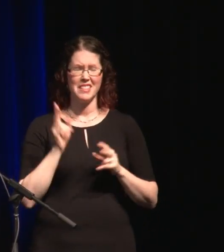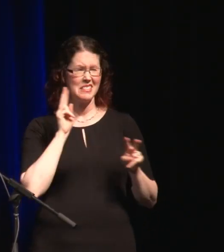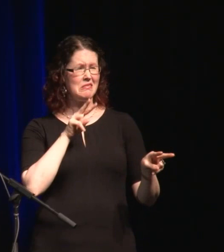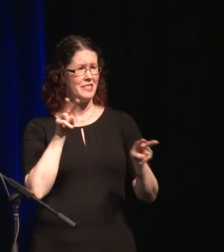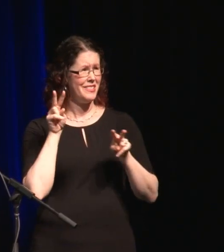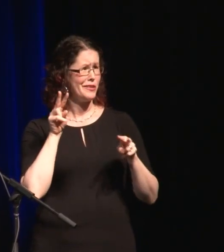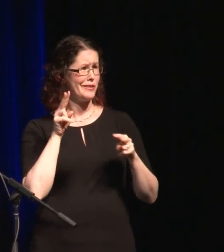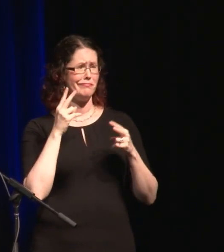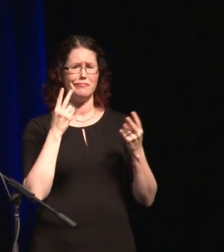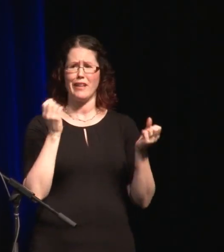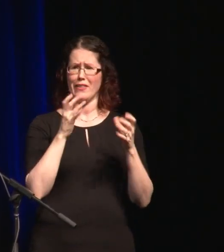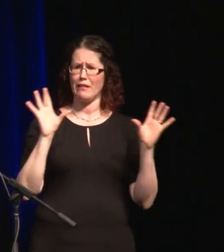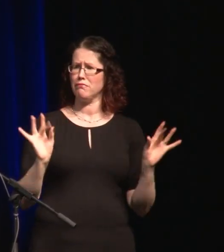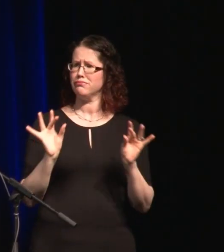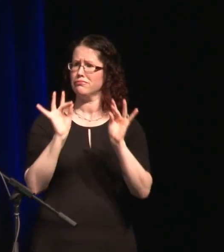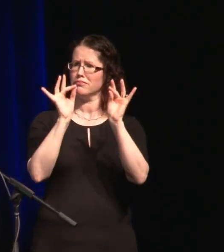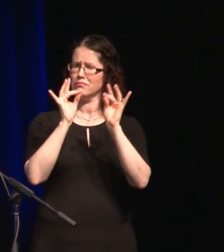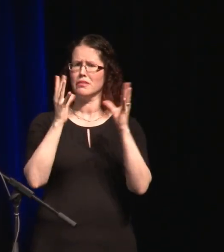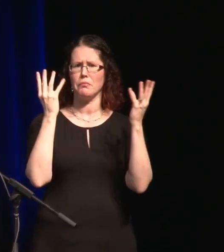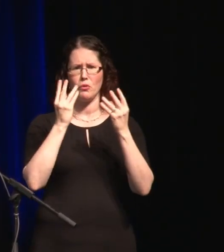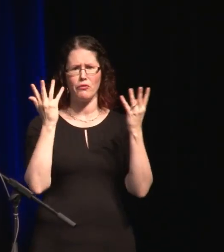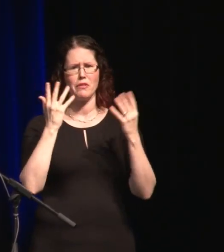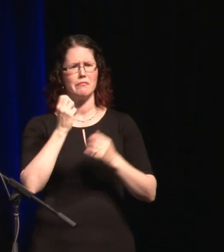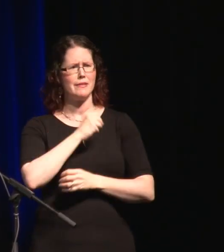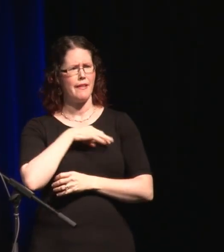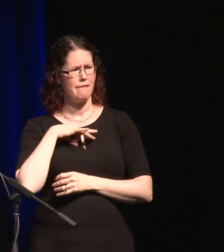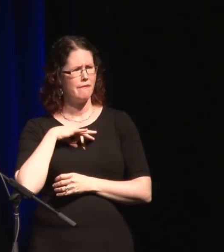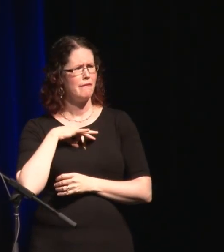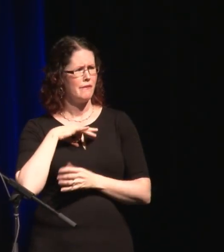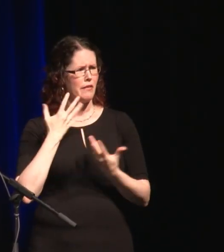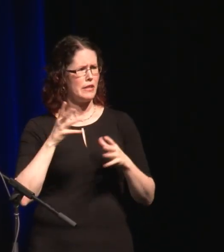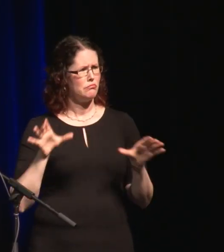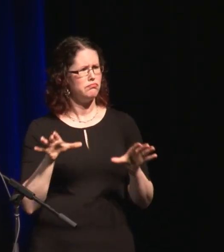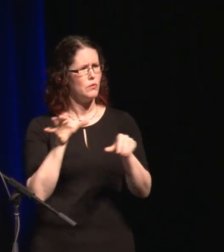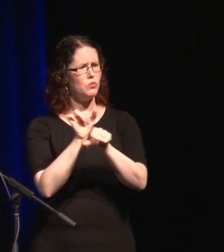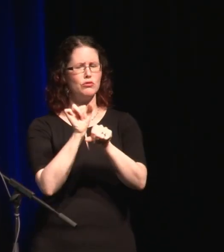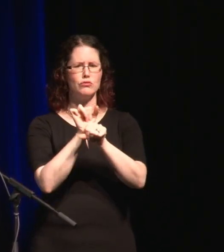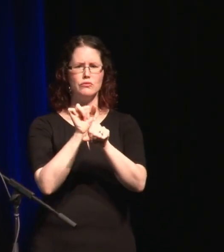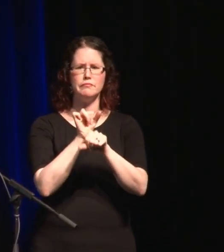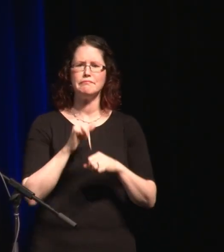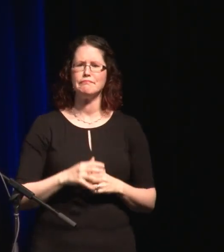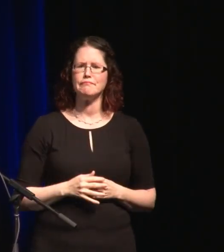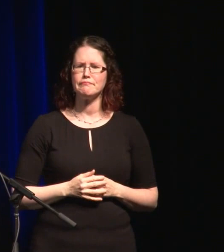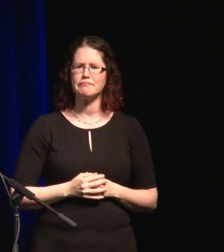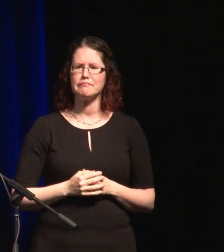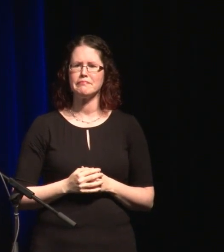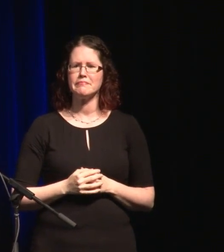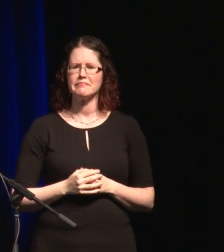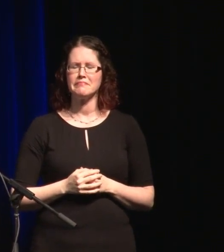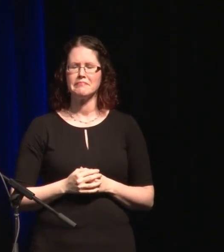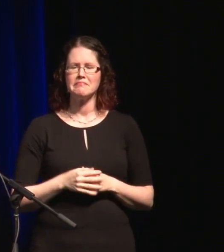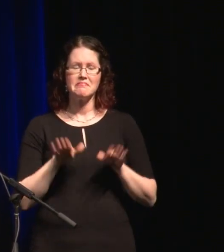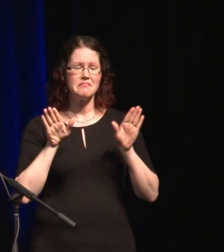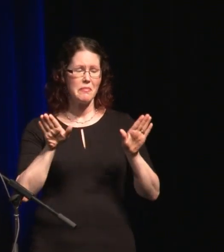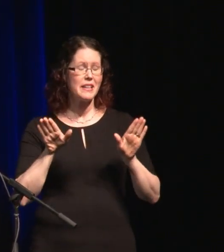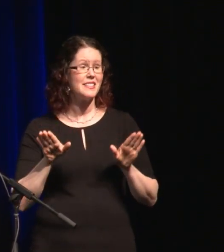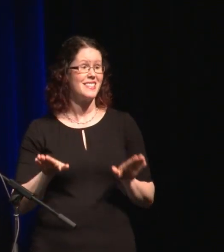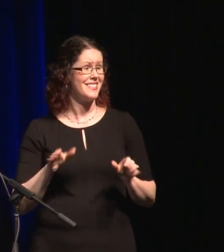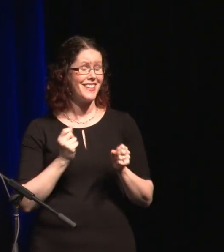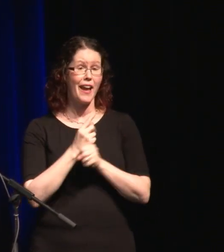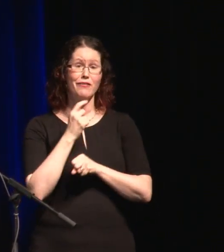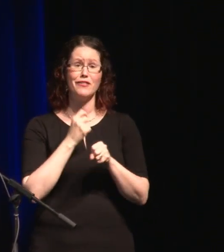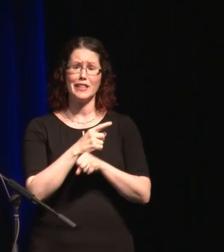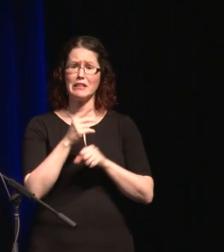great. It looks great anyway, but our decorations and our staff, it just blows my mind how we pull this off